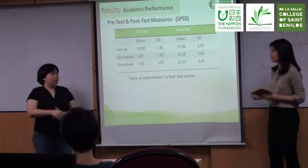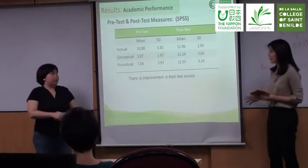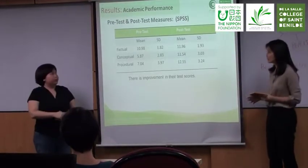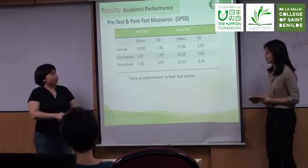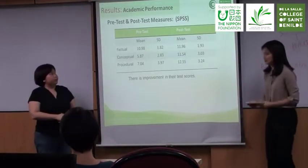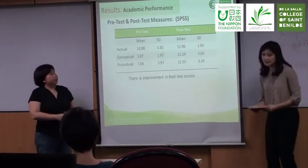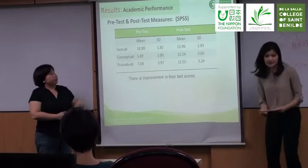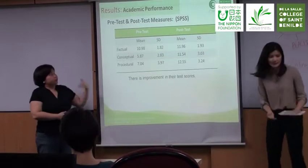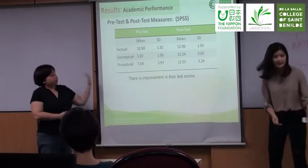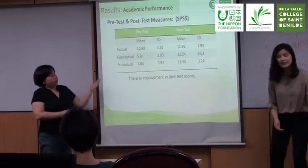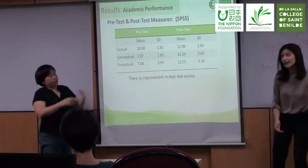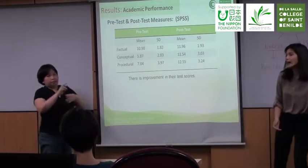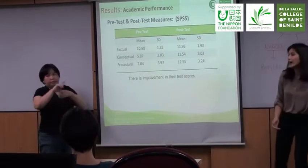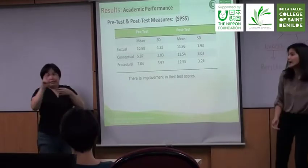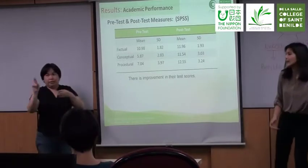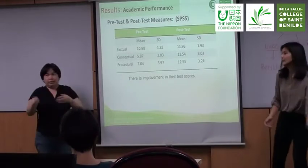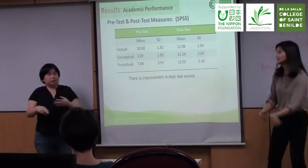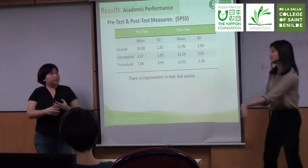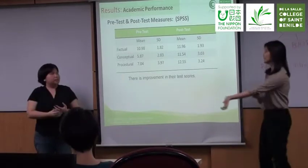Alright, so for my results,